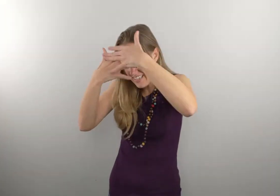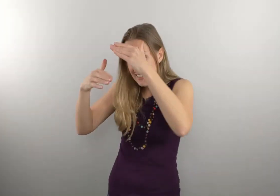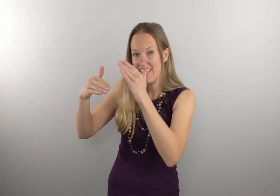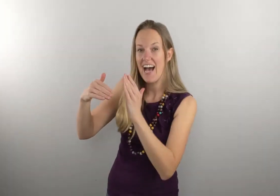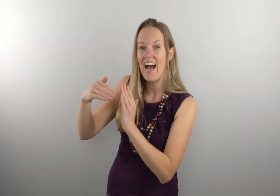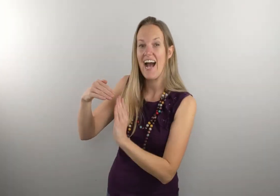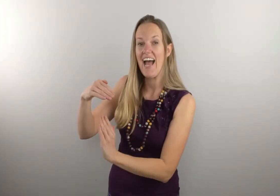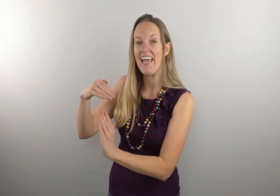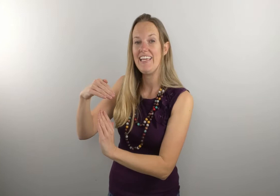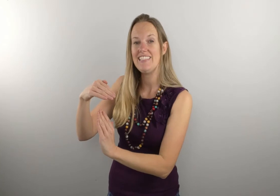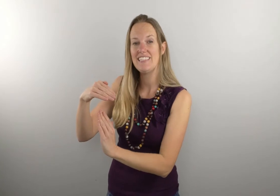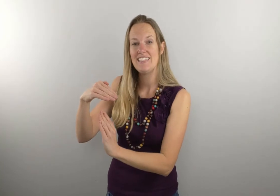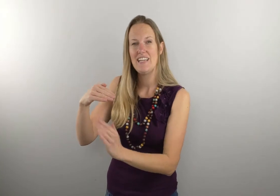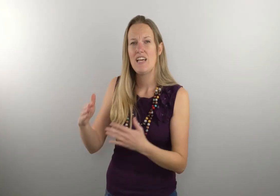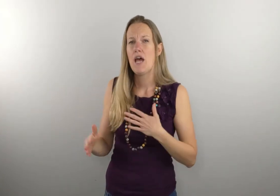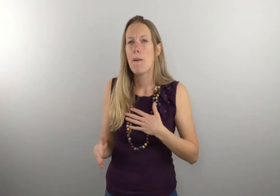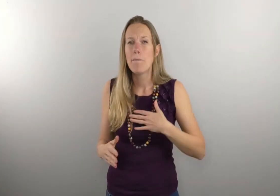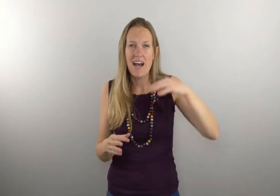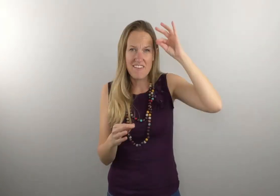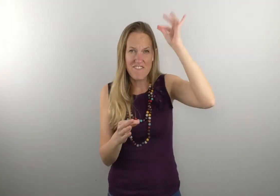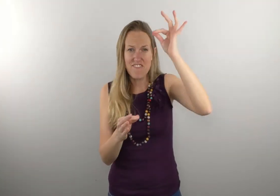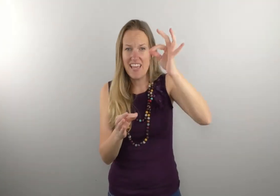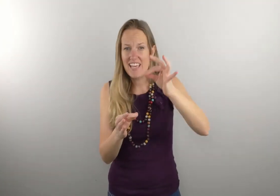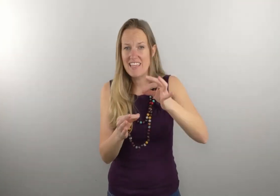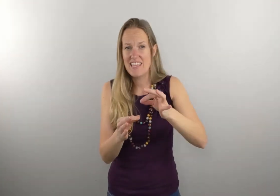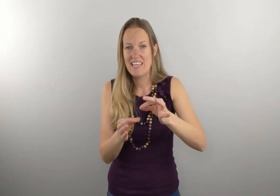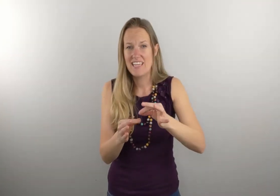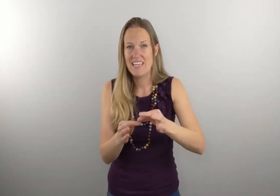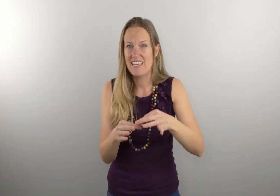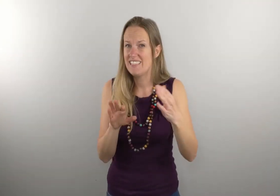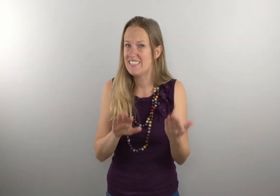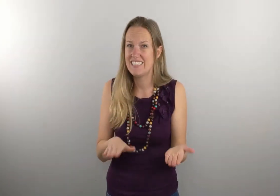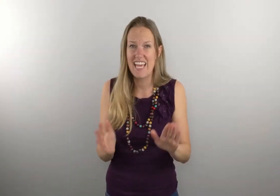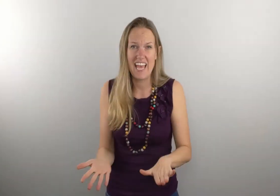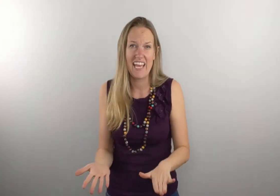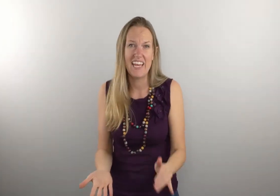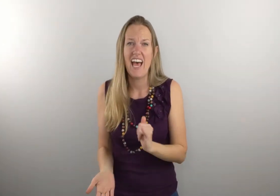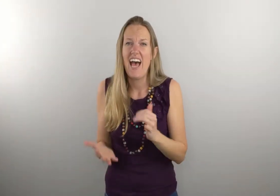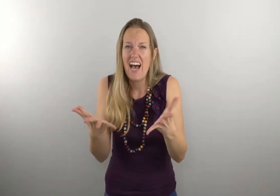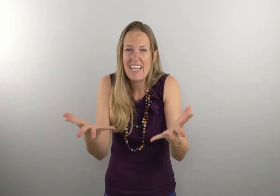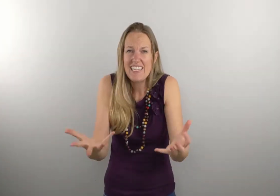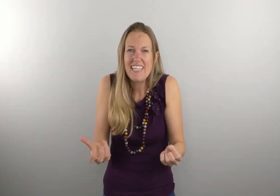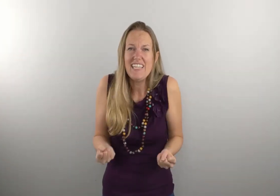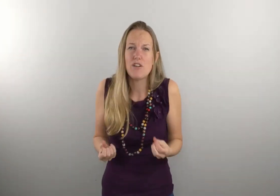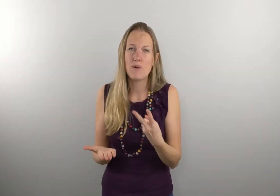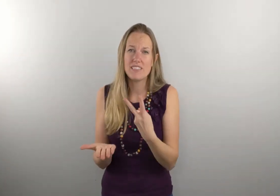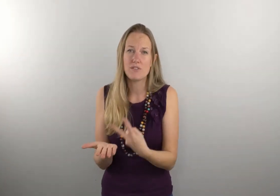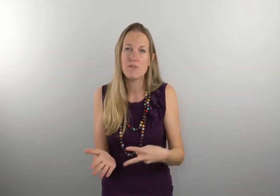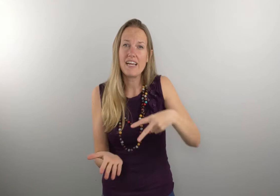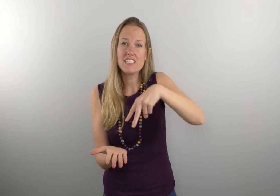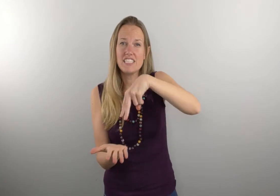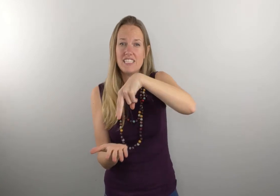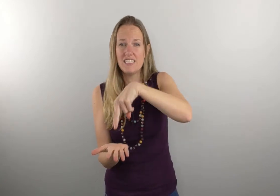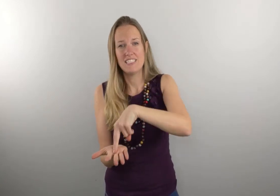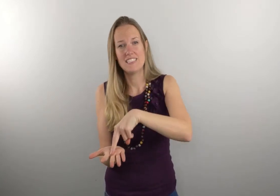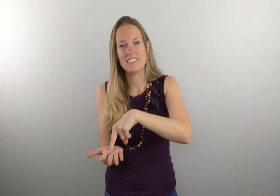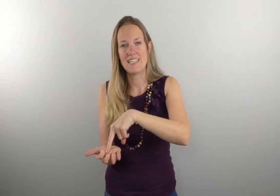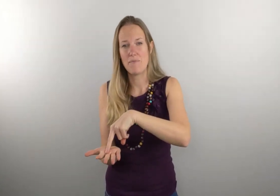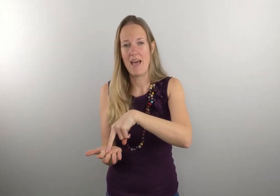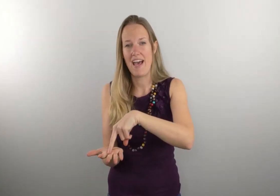darkness hide. My faith is dead. I need a resurrection